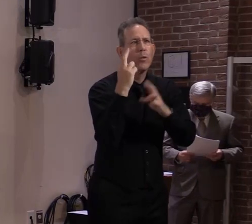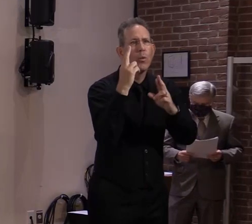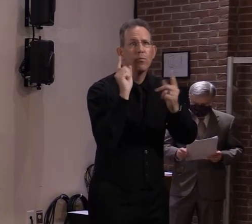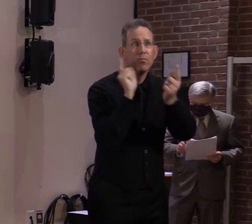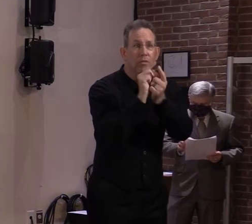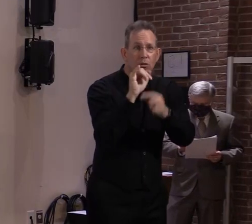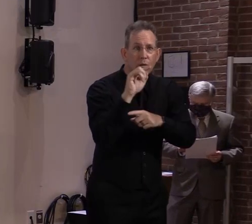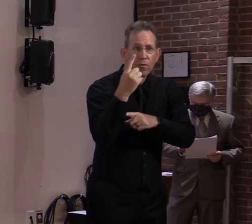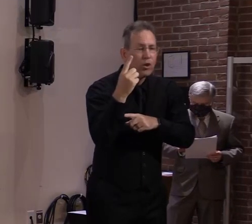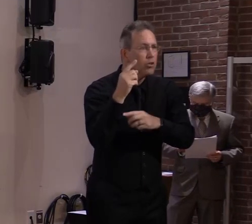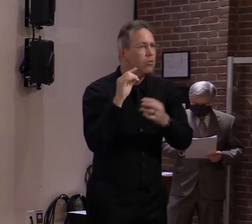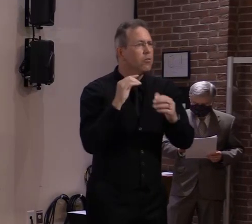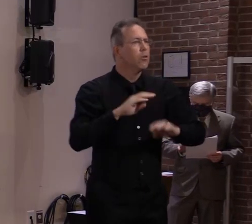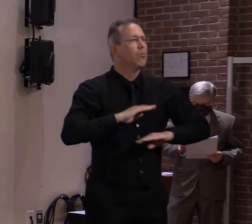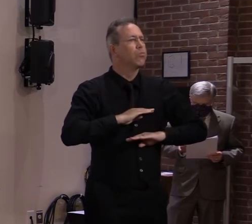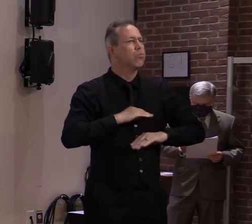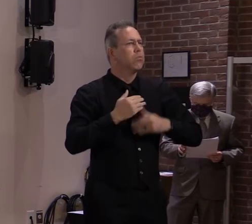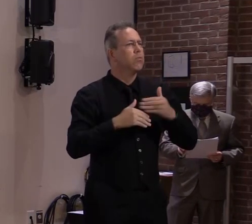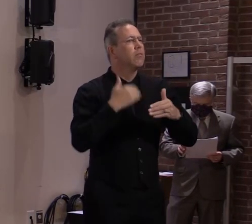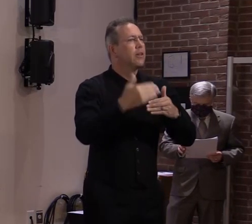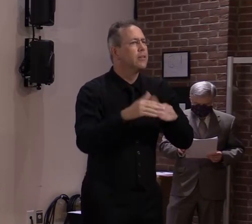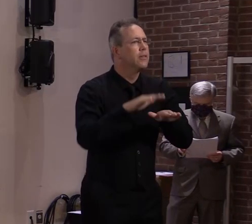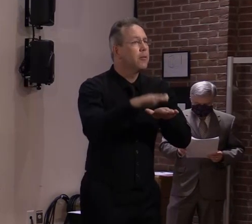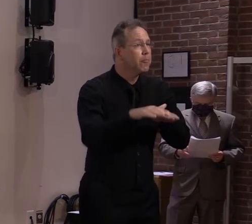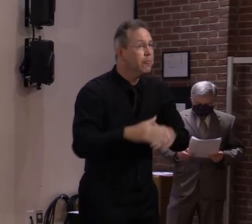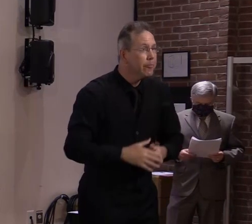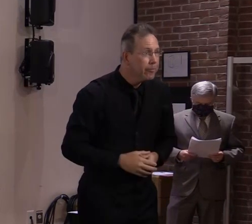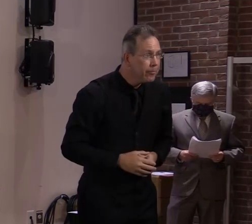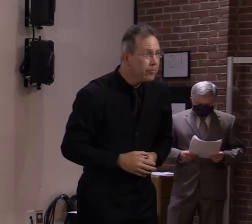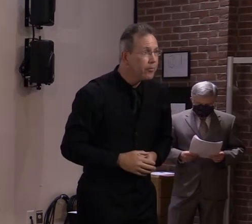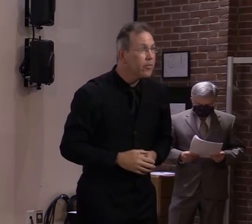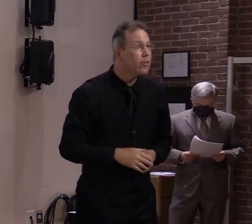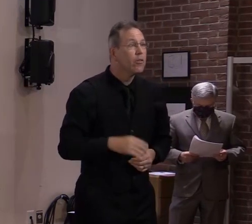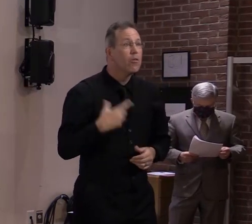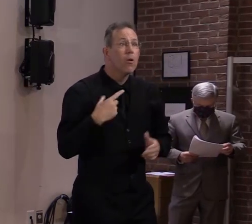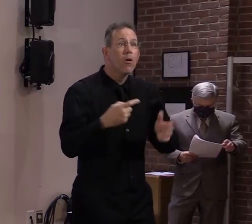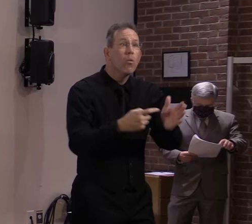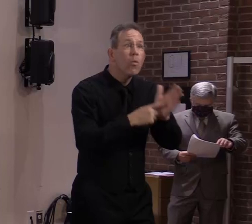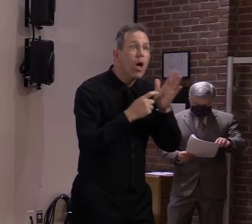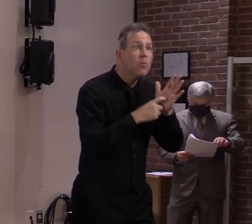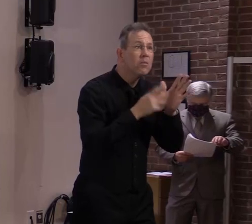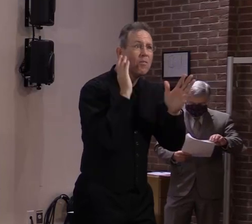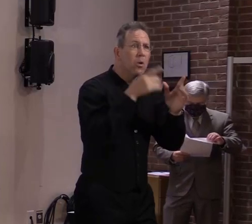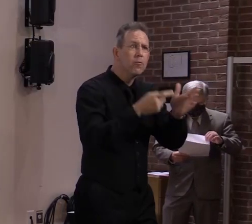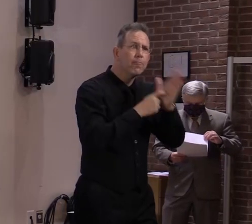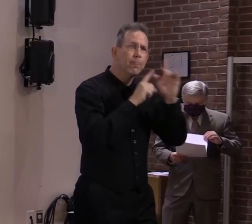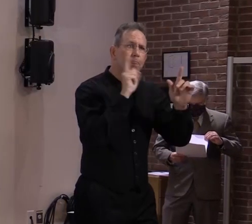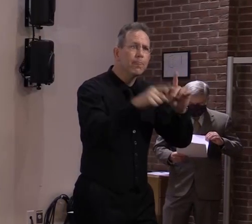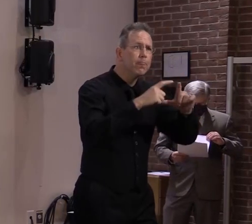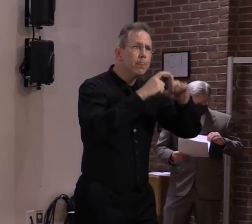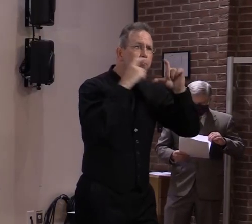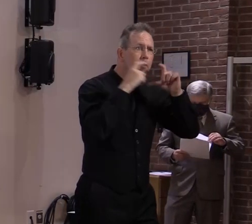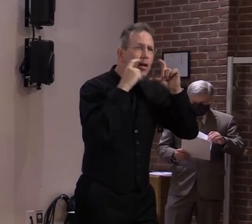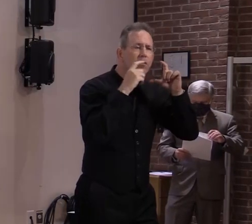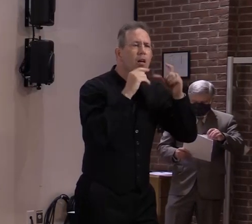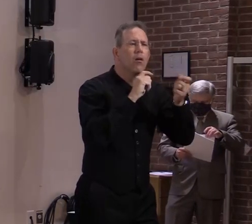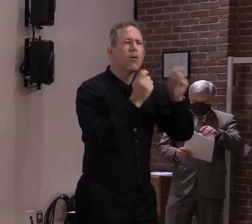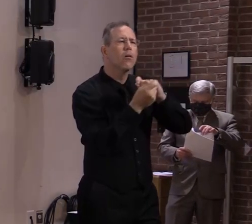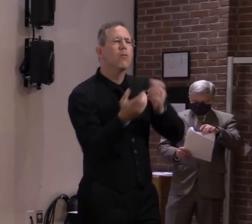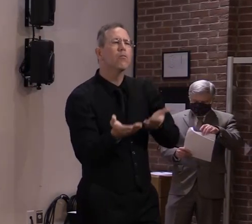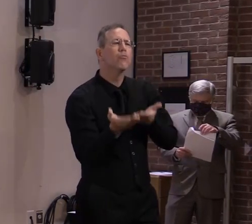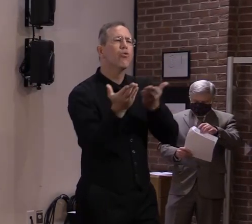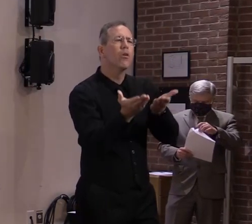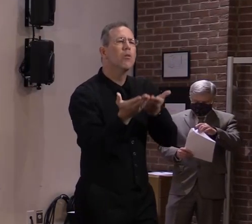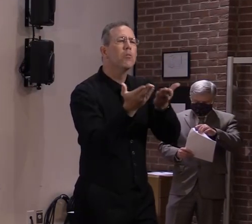mandates become recommendations in July. I know there are some who think we should be moving